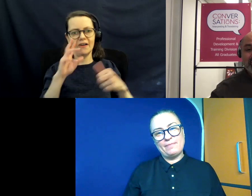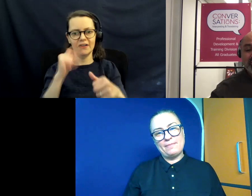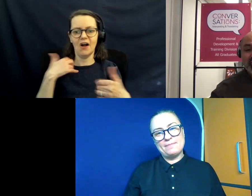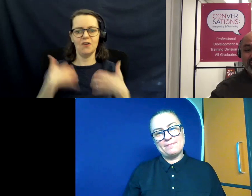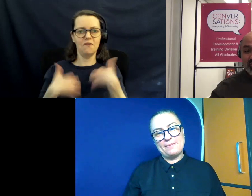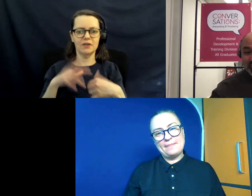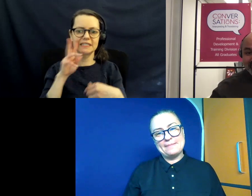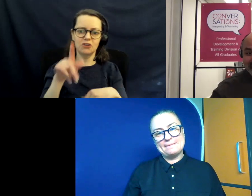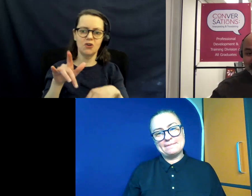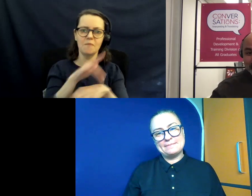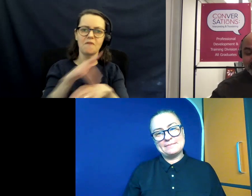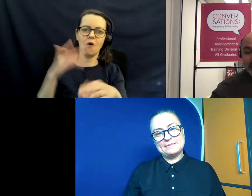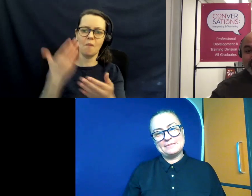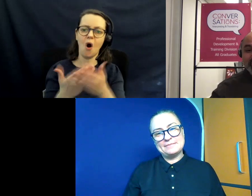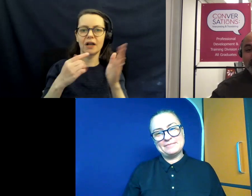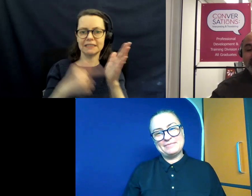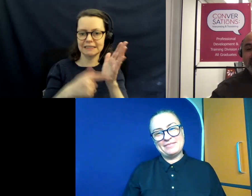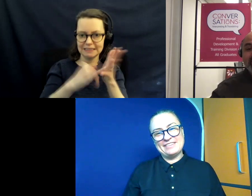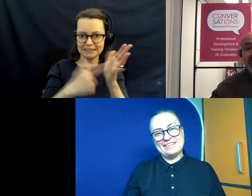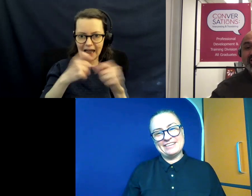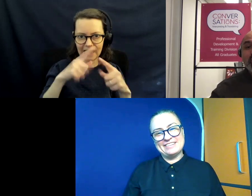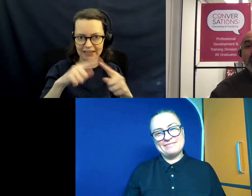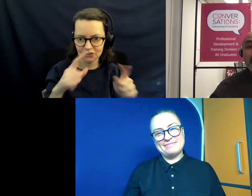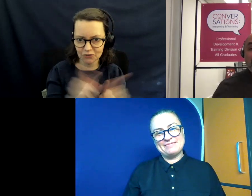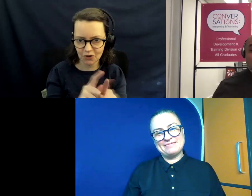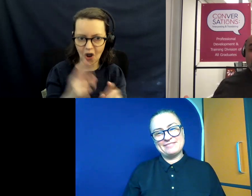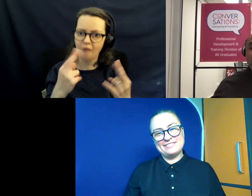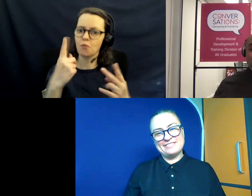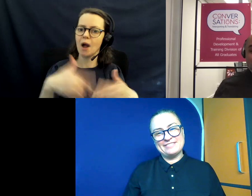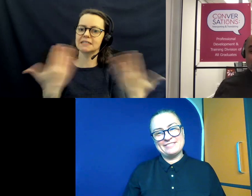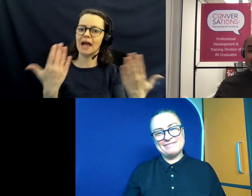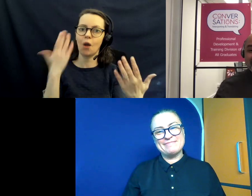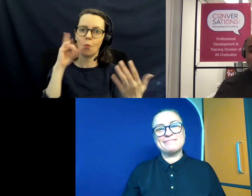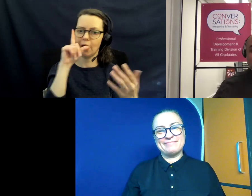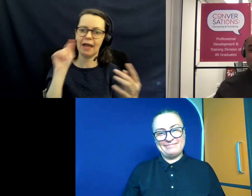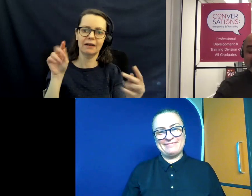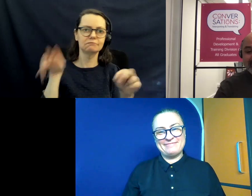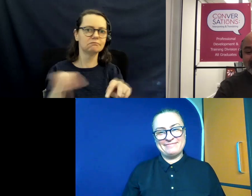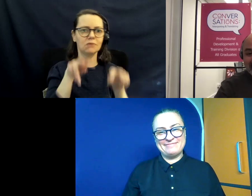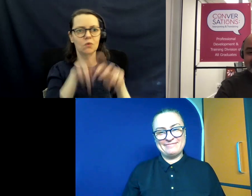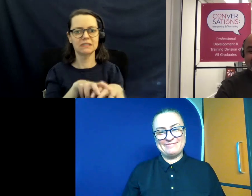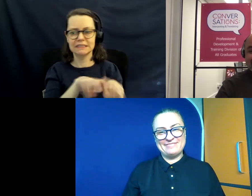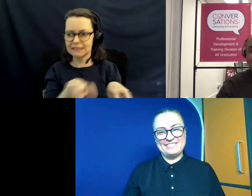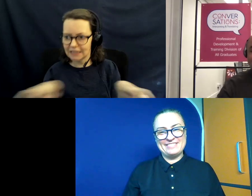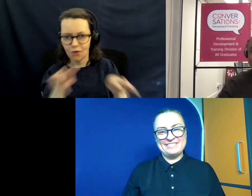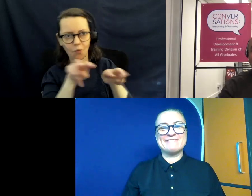seeing you perform more on stage as well. Hopefully one that when we are able to go and see some performances